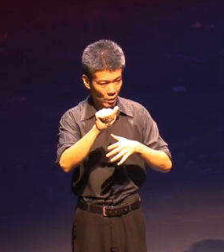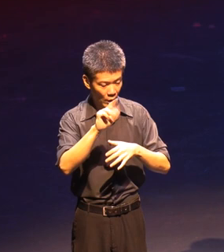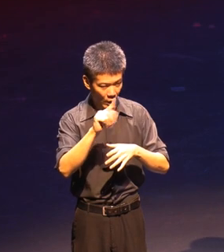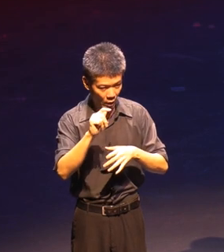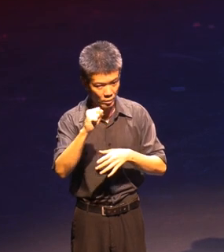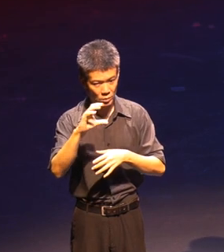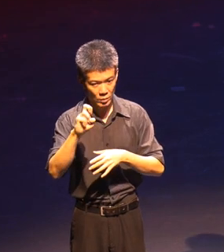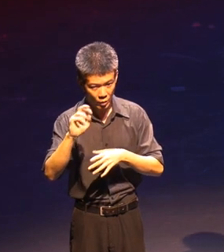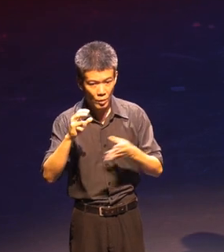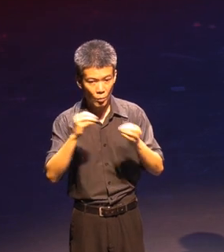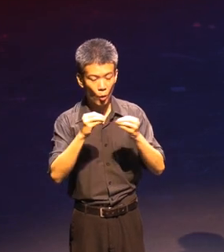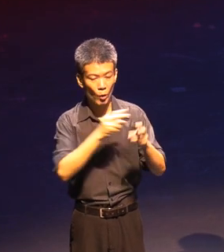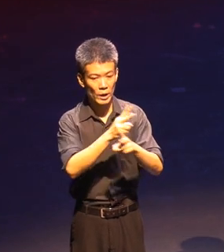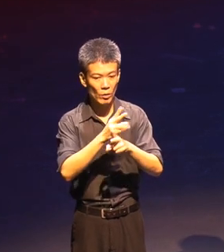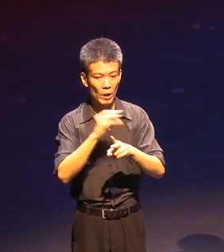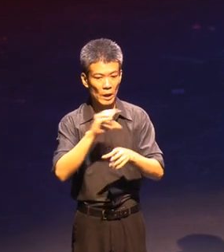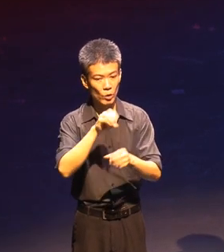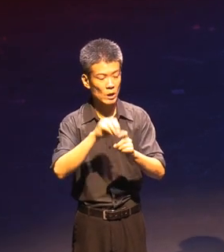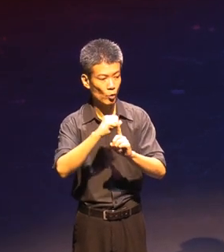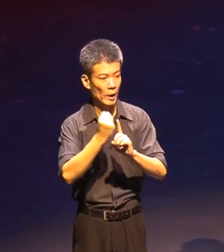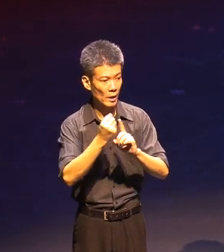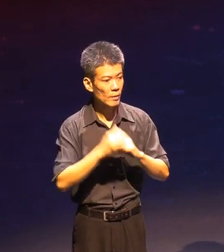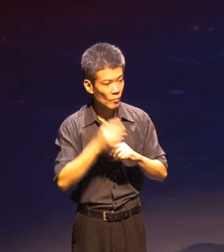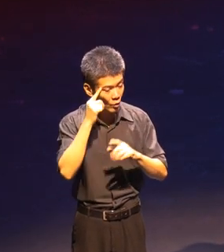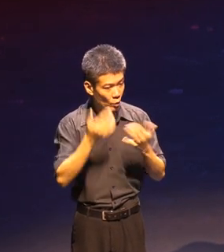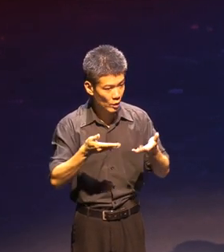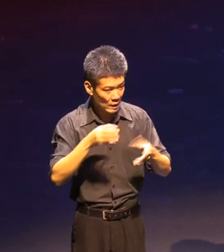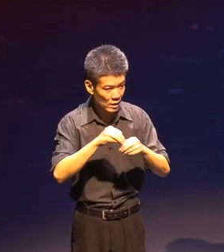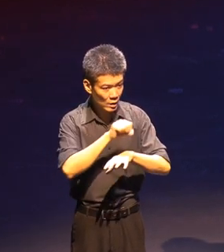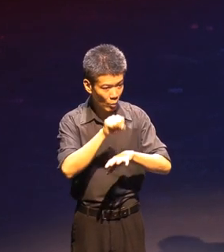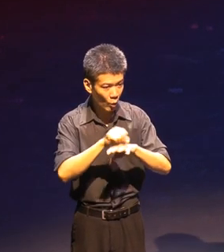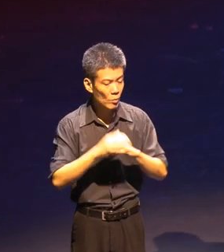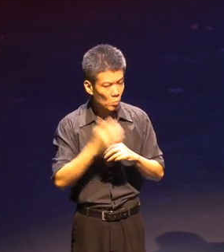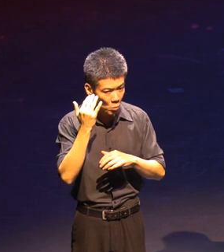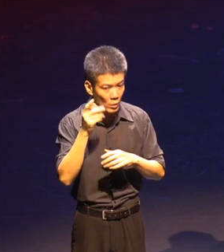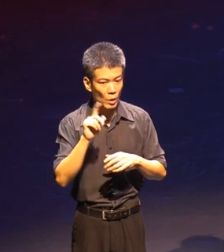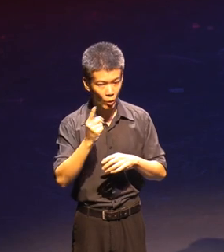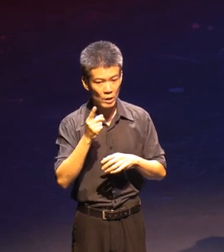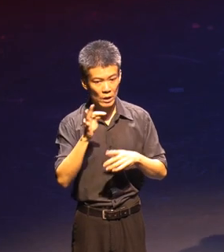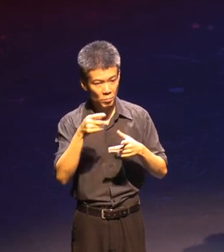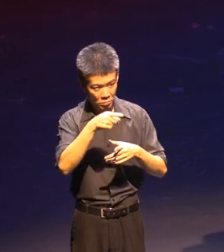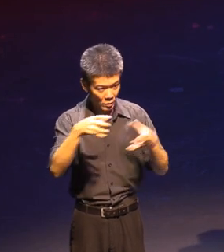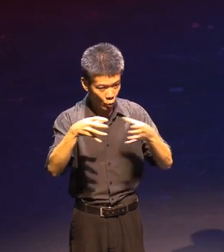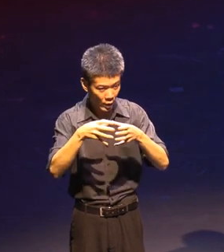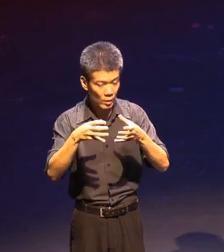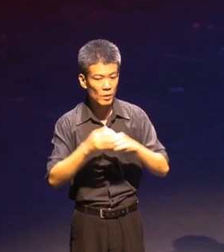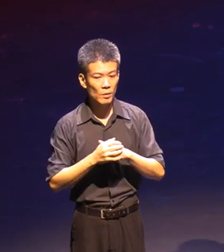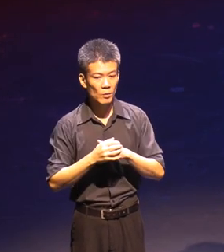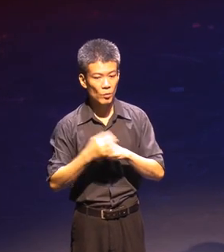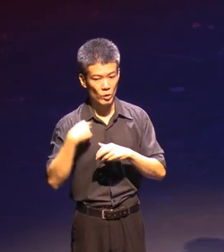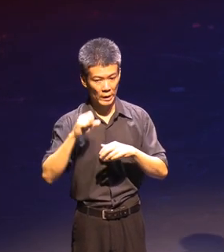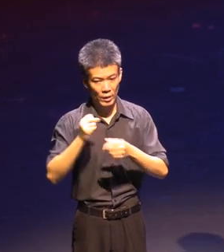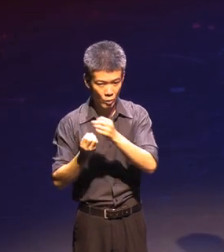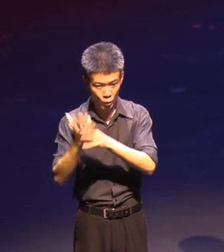as well as a more caring and inclusive society right here in Singapore. Because it is only together that